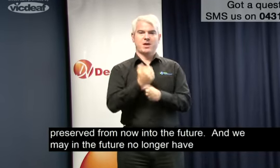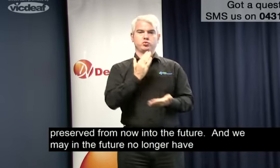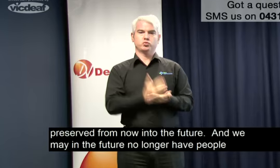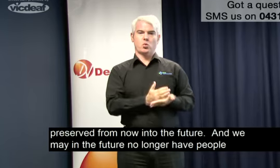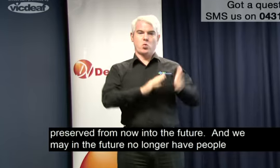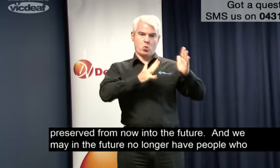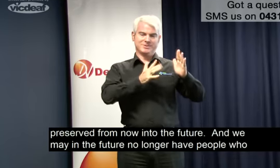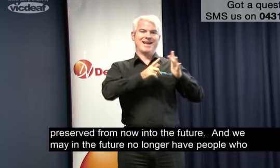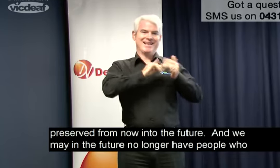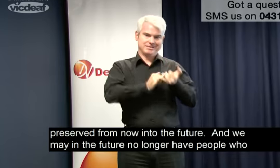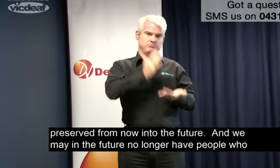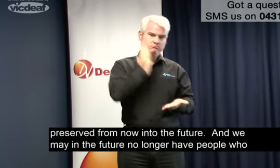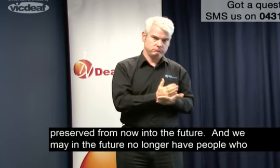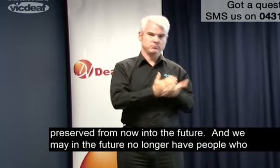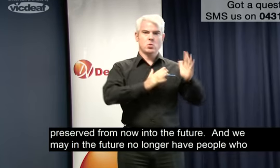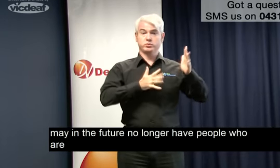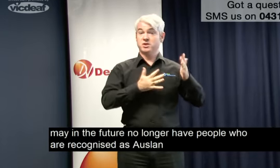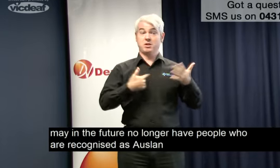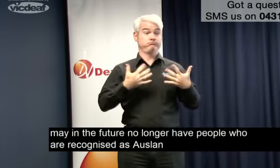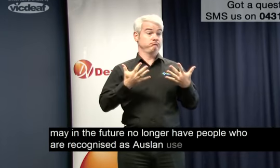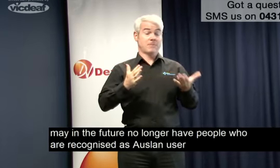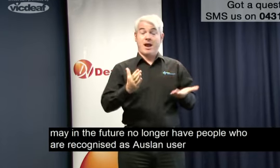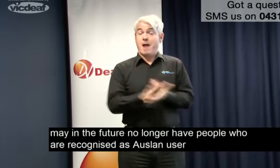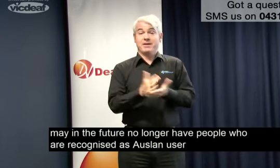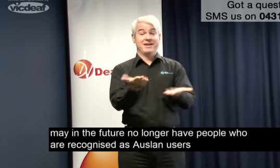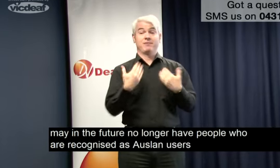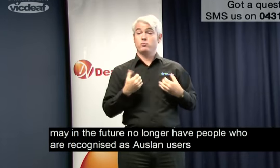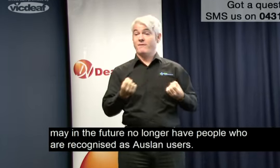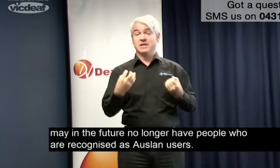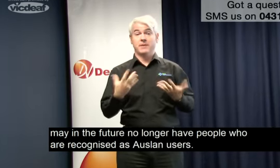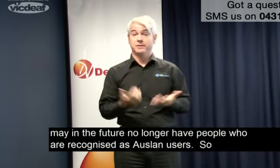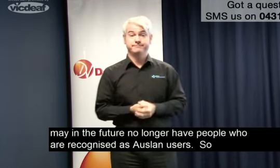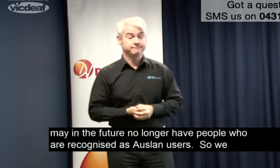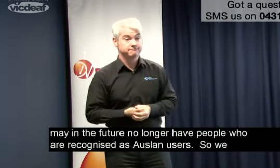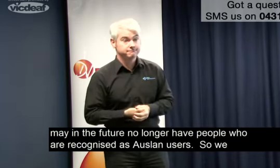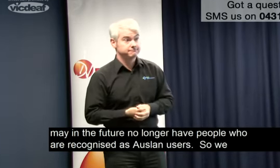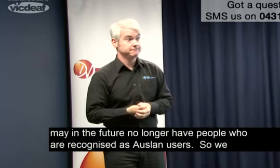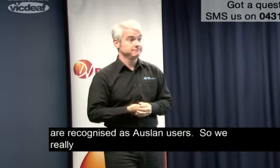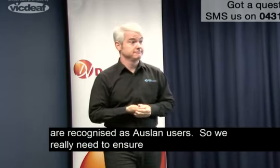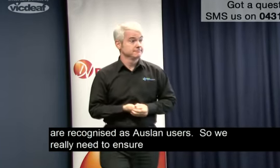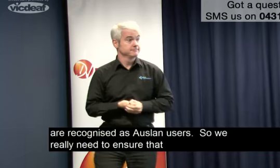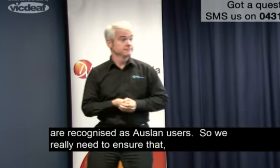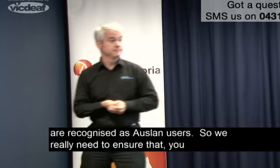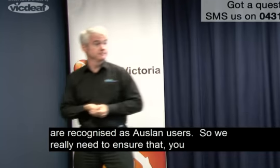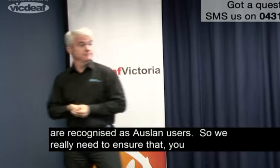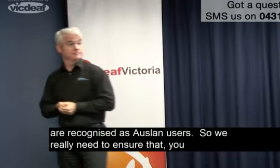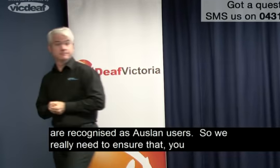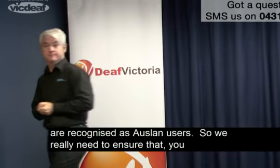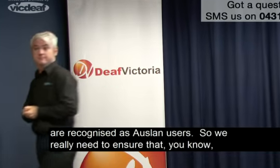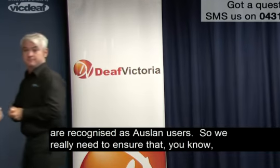users. So we really need to ensure that, you know, we do respect and preserve the language. And if you have any better